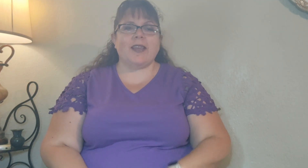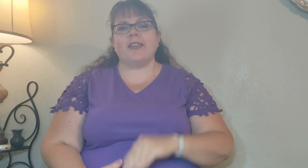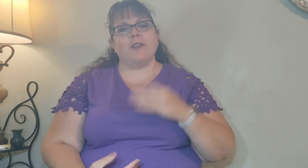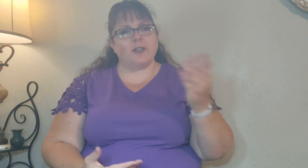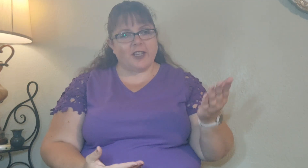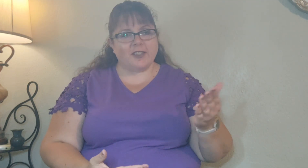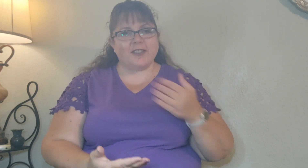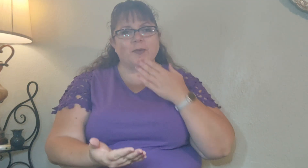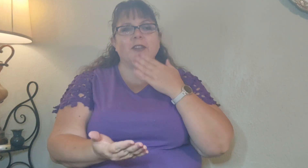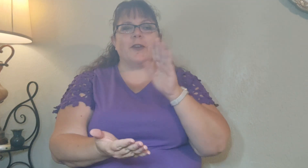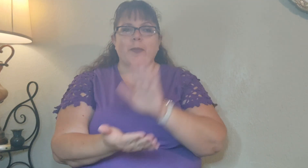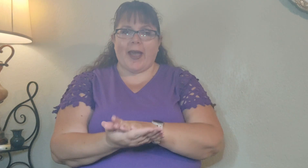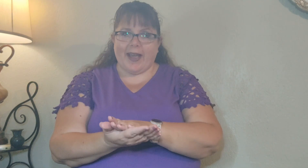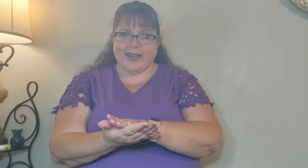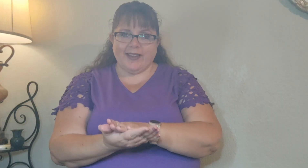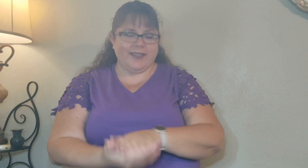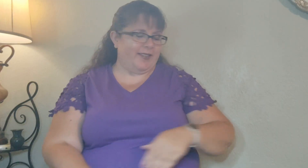like you're telling someone they're bad.